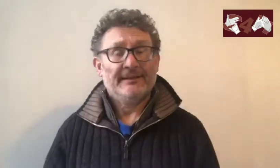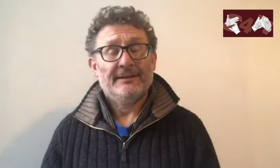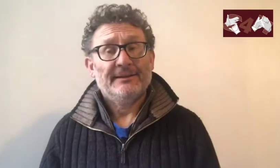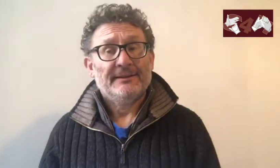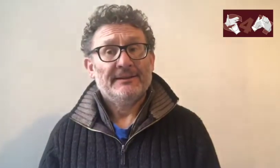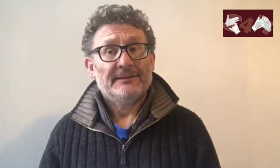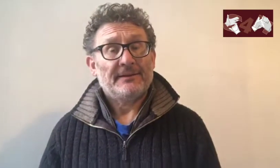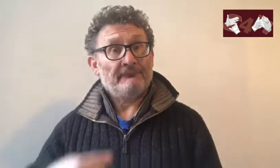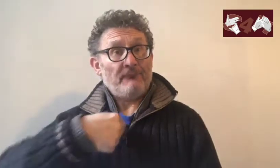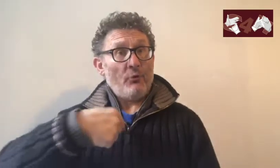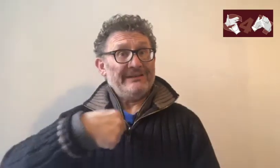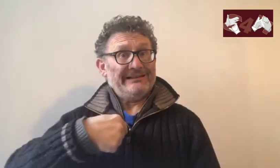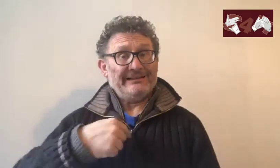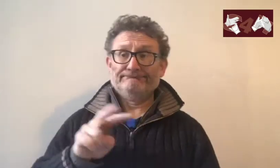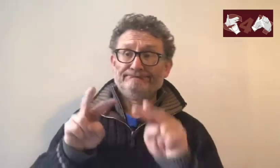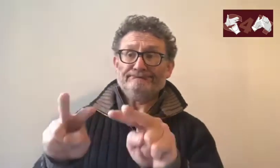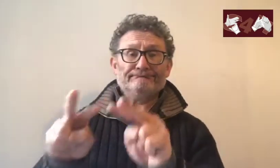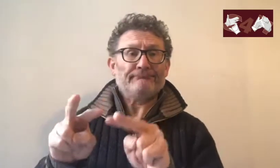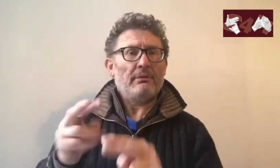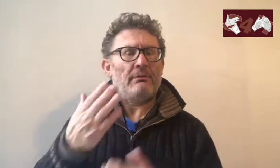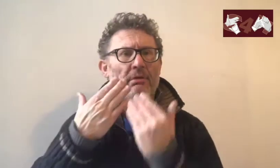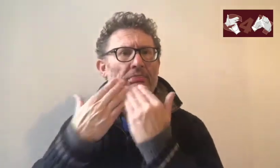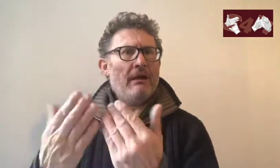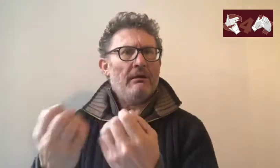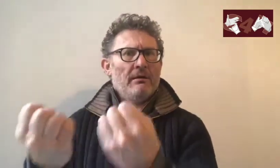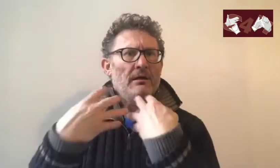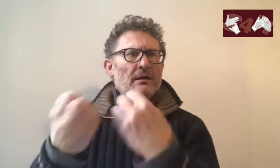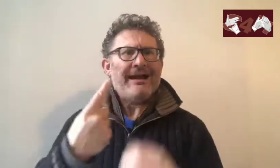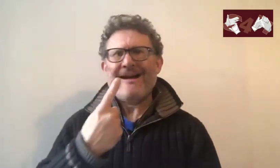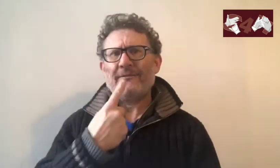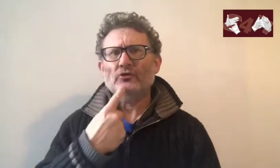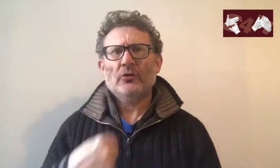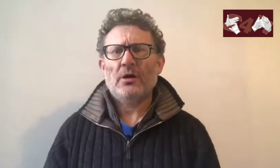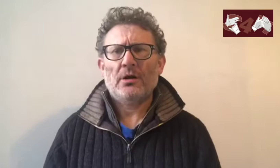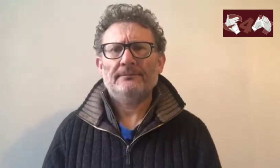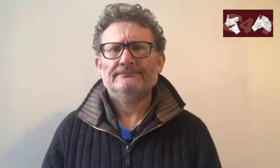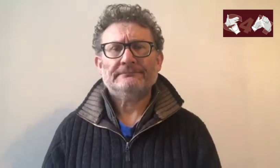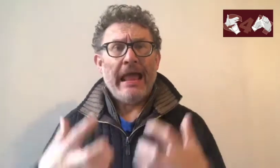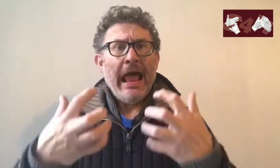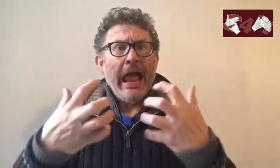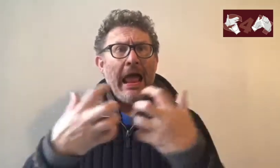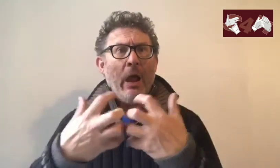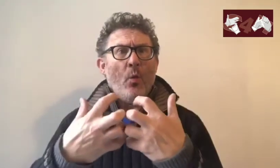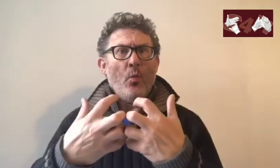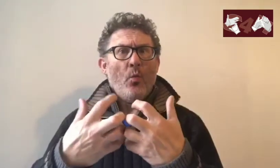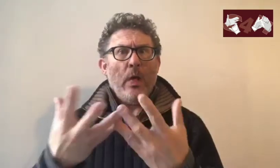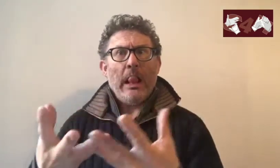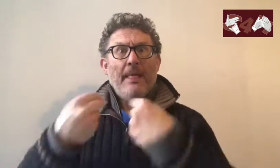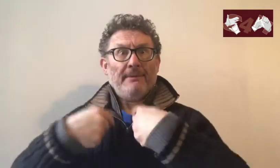weaknesses, whatever that might be for particular people. But for me, I was so grateful in receiving this information from